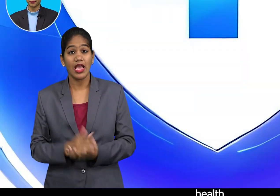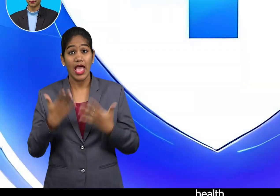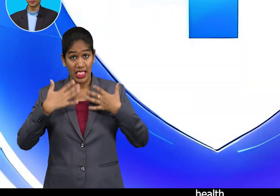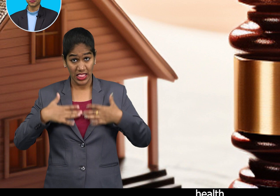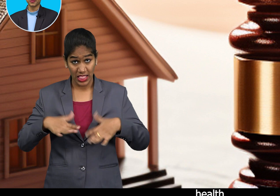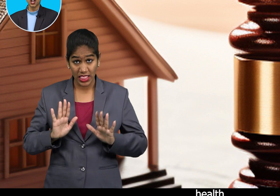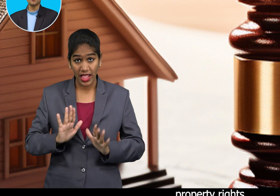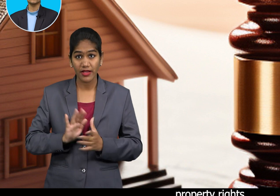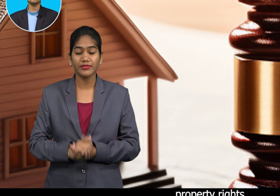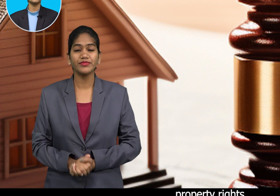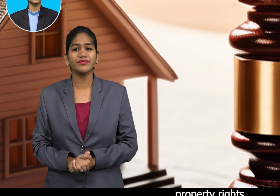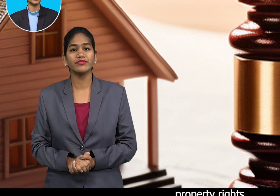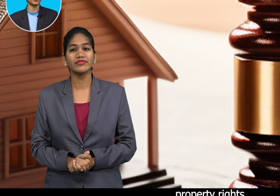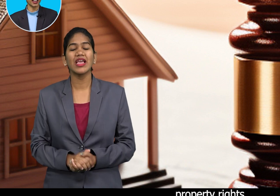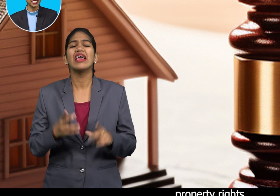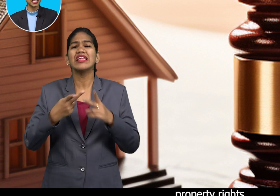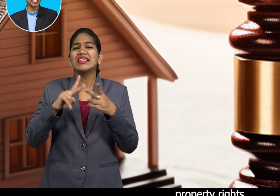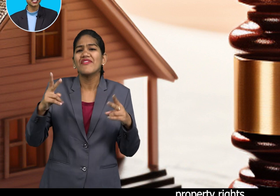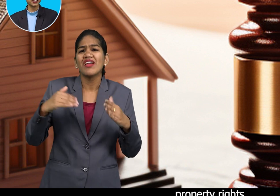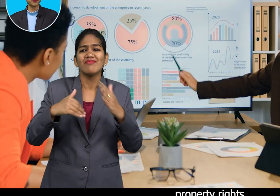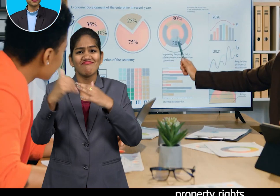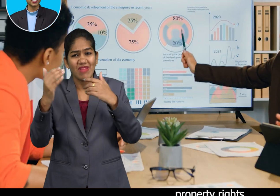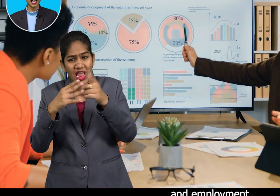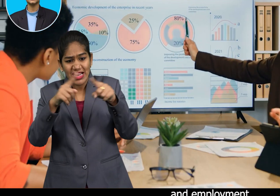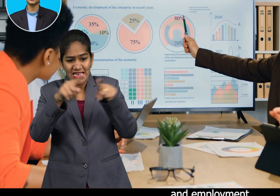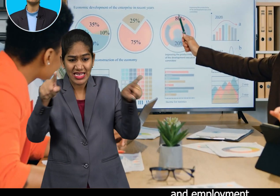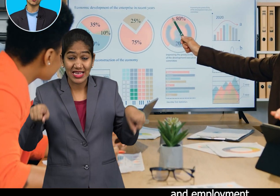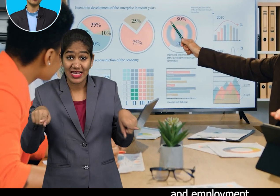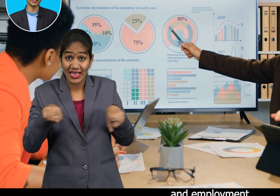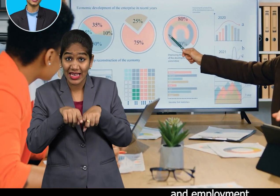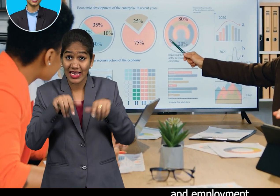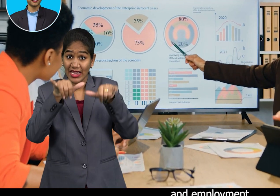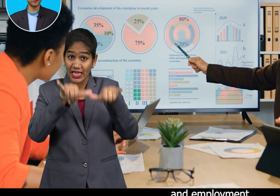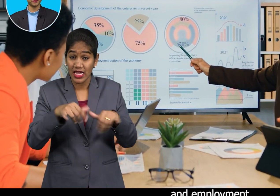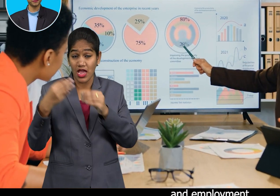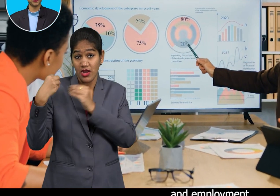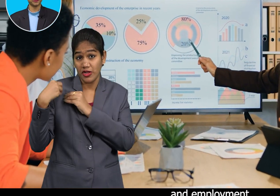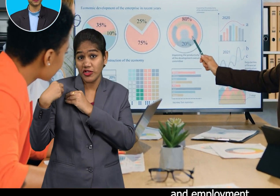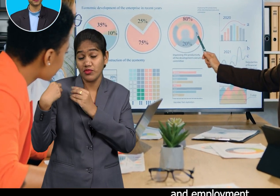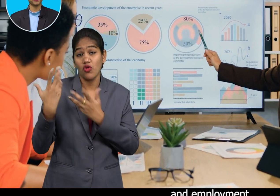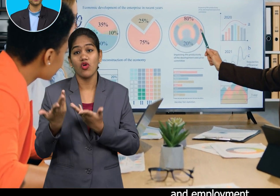health, property rights, and employment.